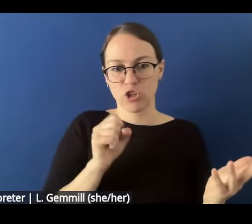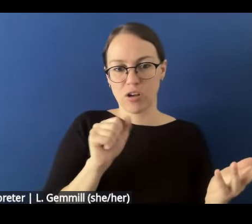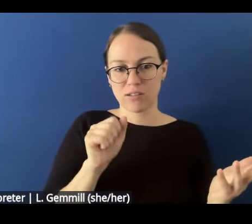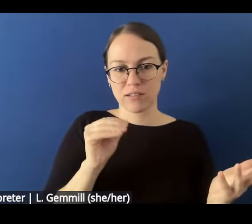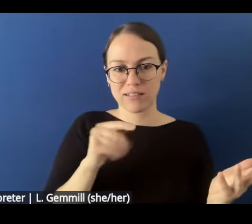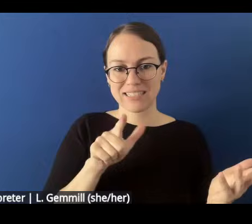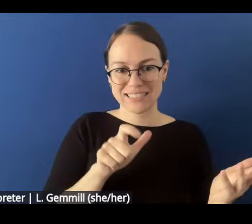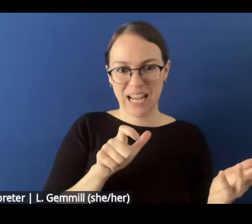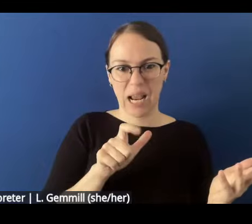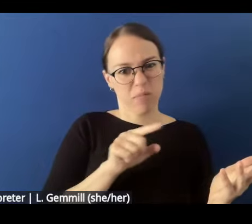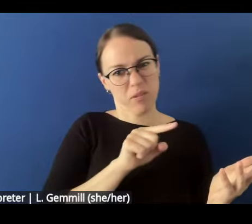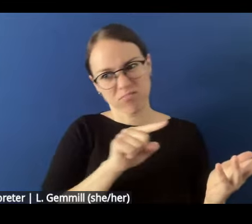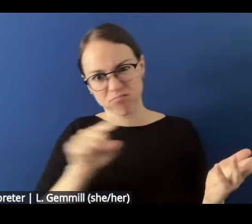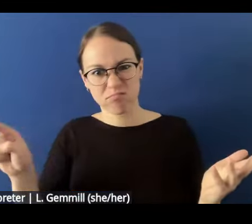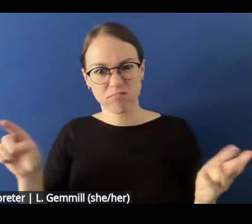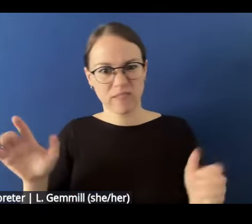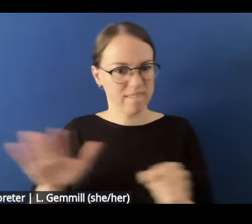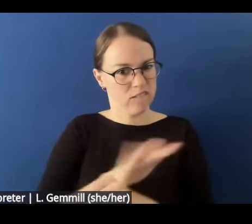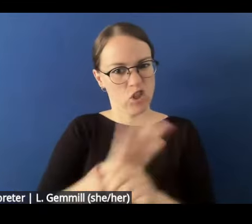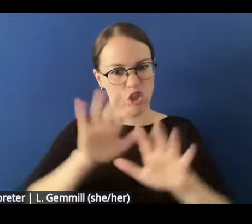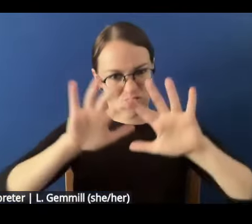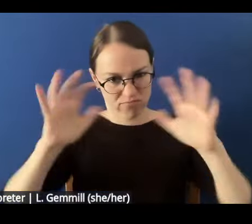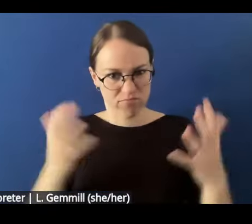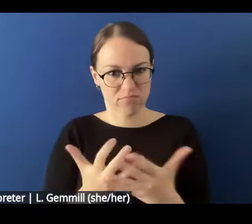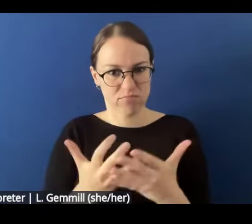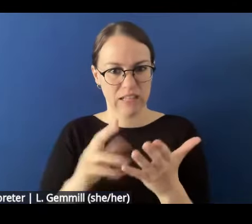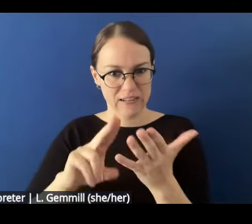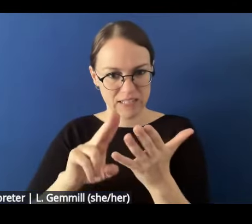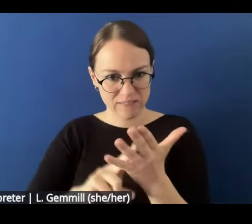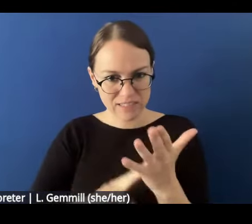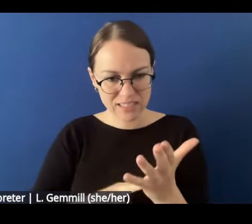whole universe of signatures to be able to identify